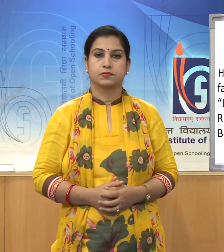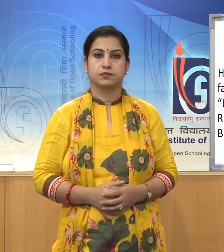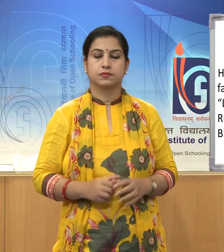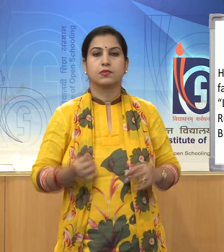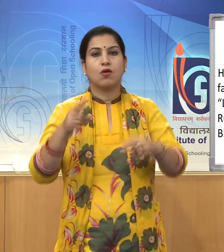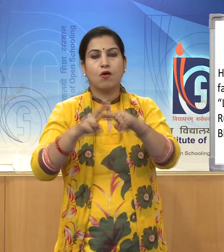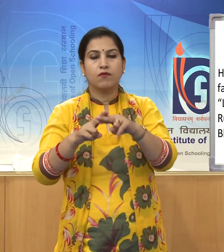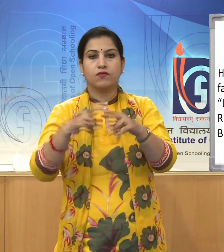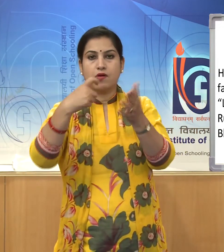of rum,